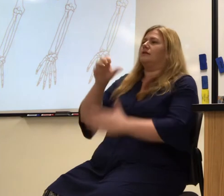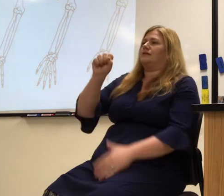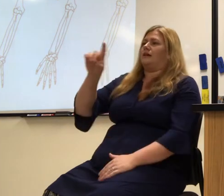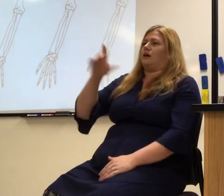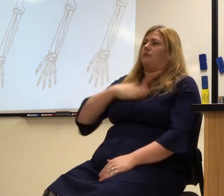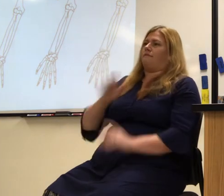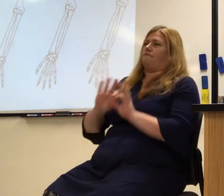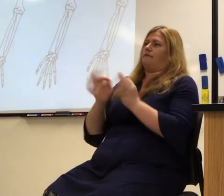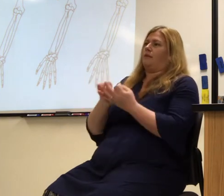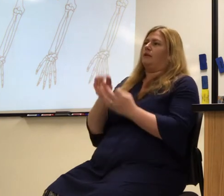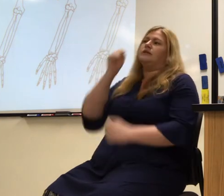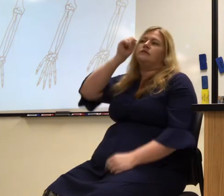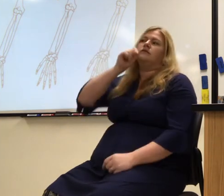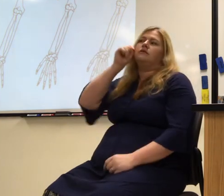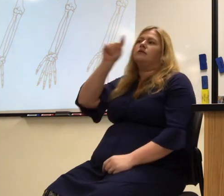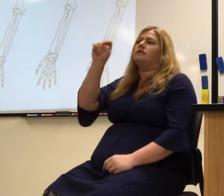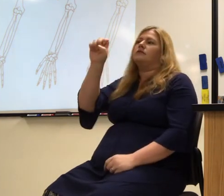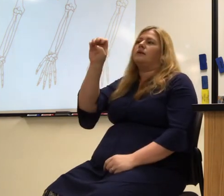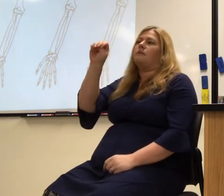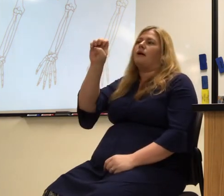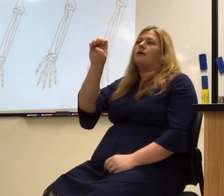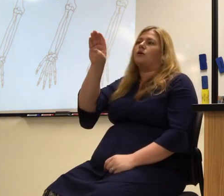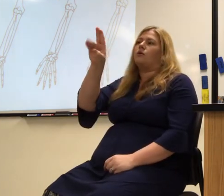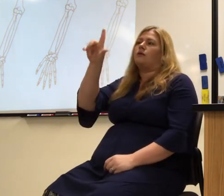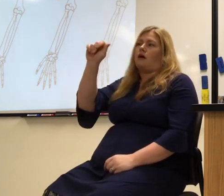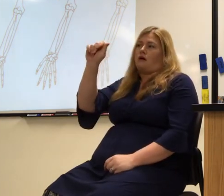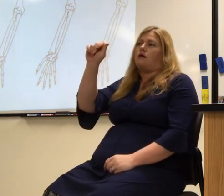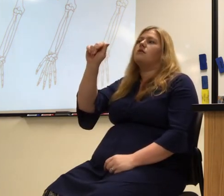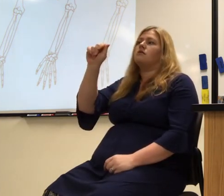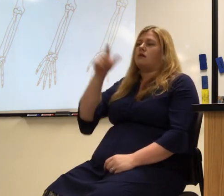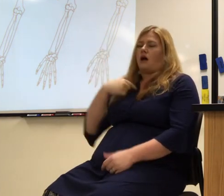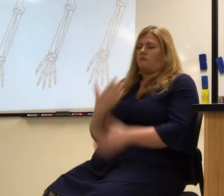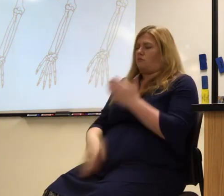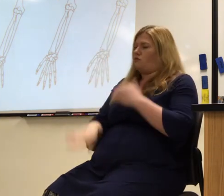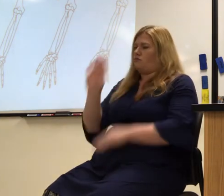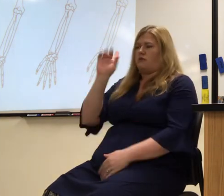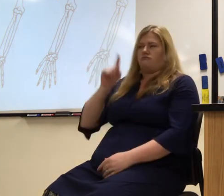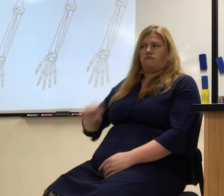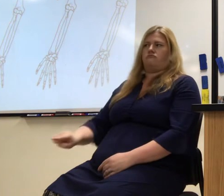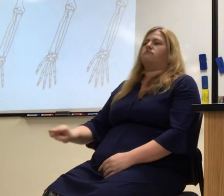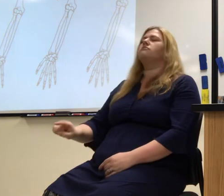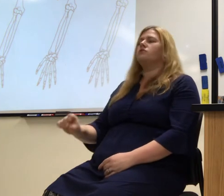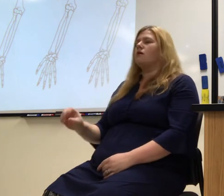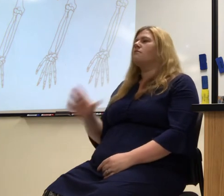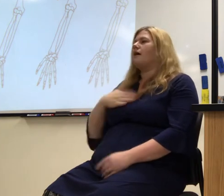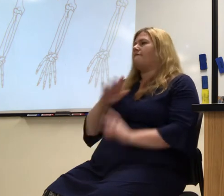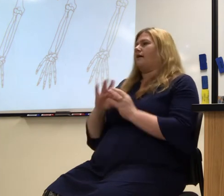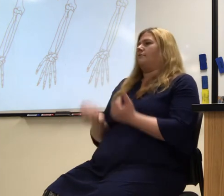it can flex all the way to the PIP, basically. Okay, it can do this.